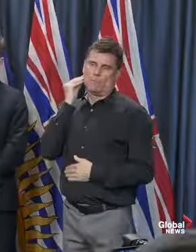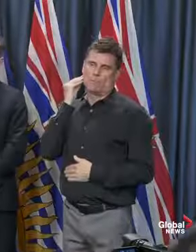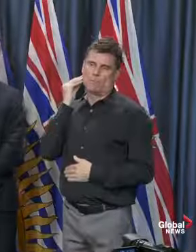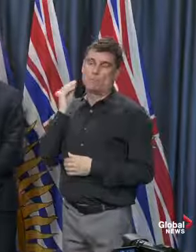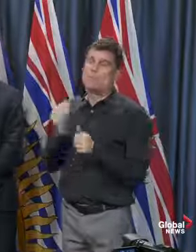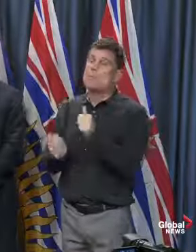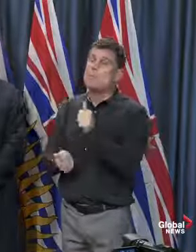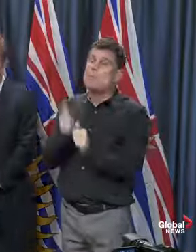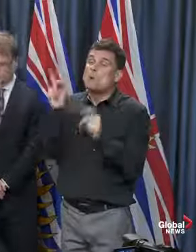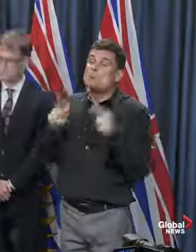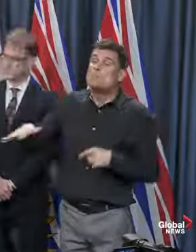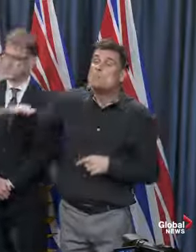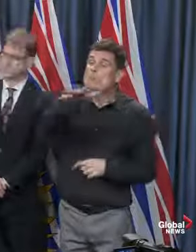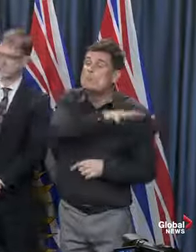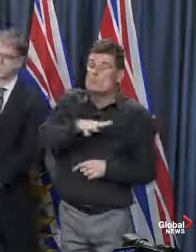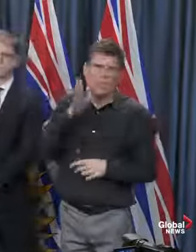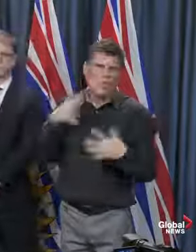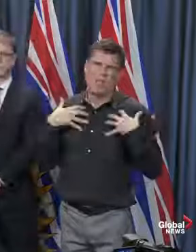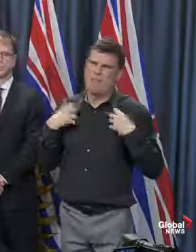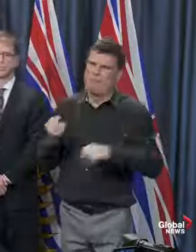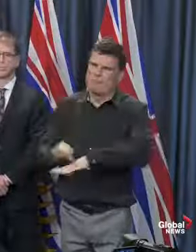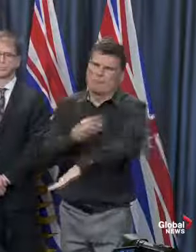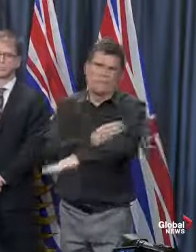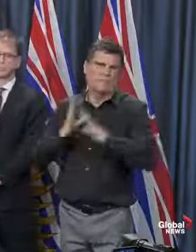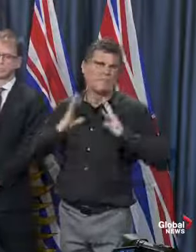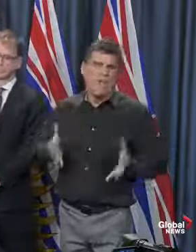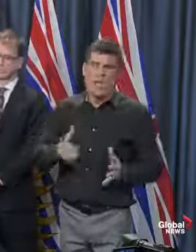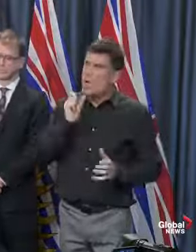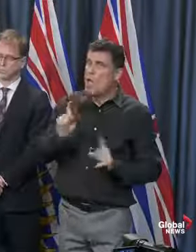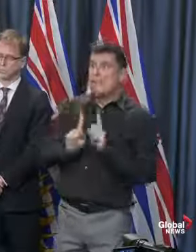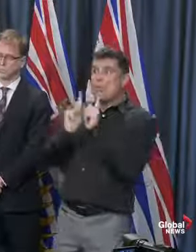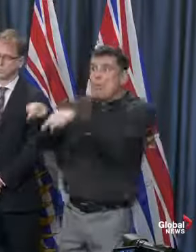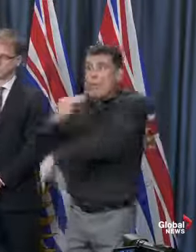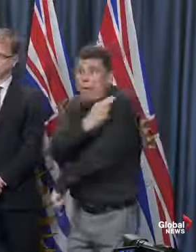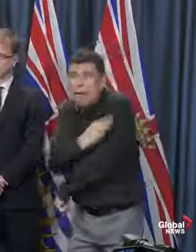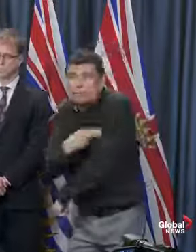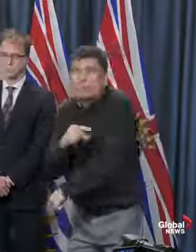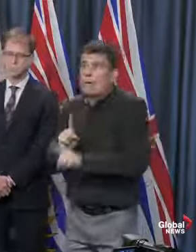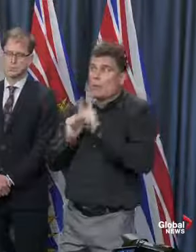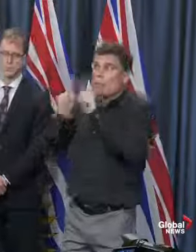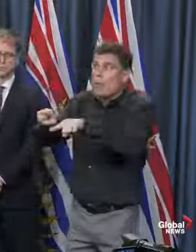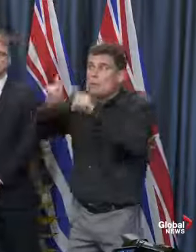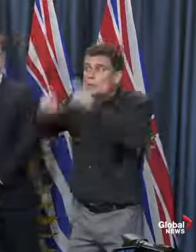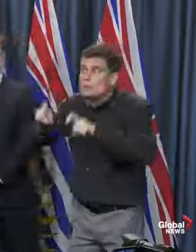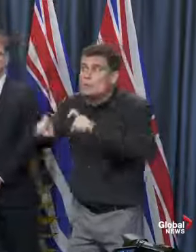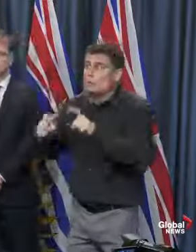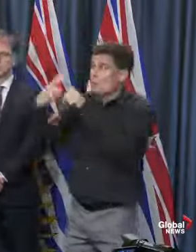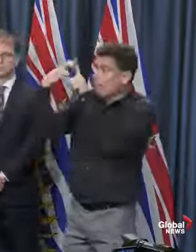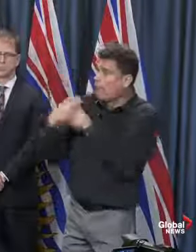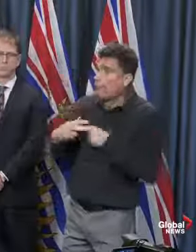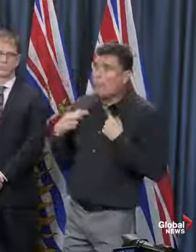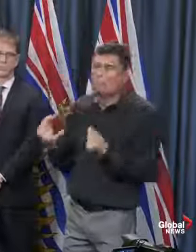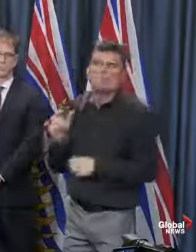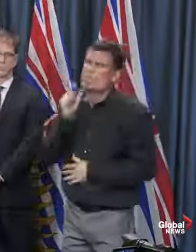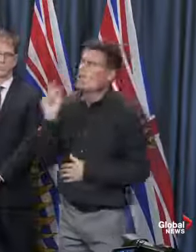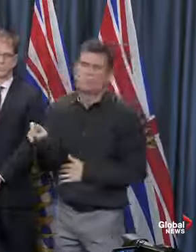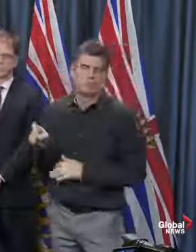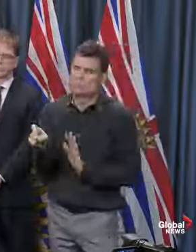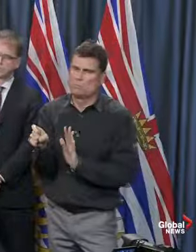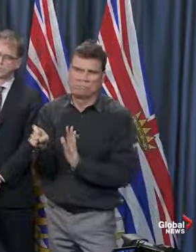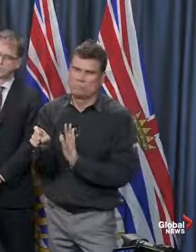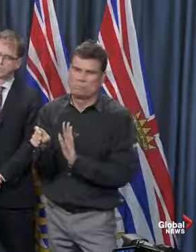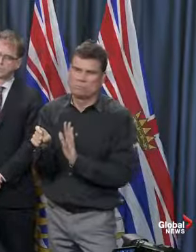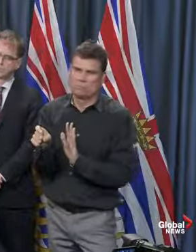They don't need necessarily to be tested unless they start having more severe illness. So we want to make sure that everybody who